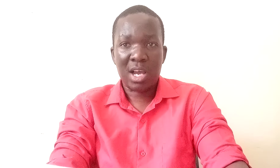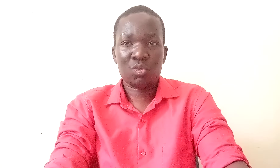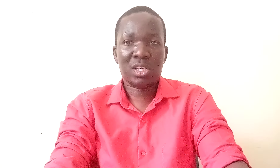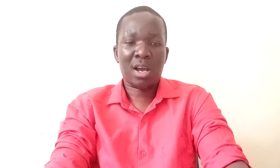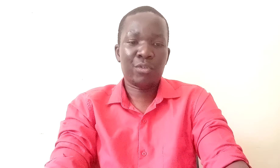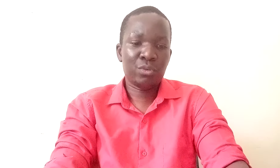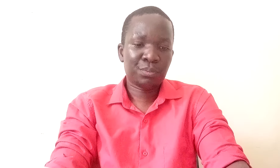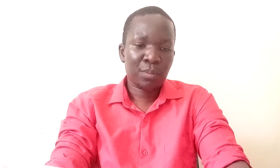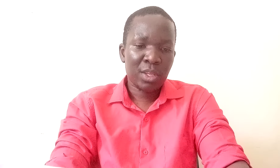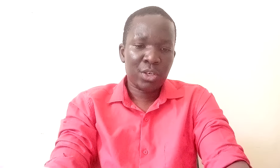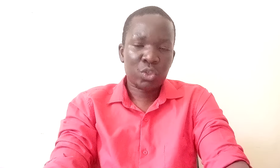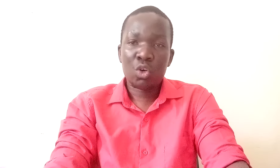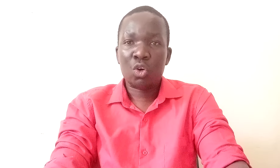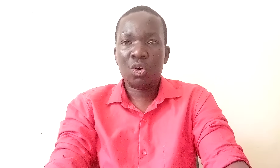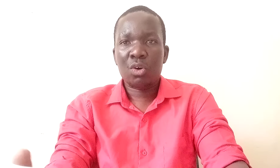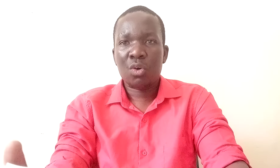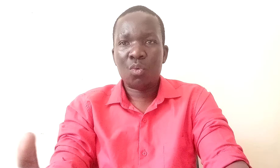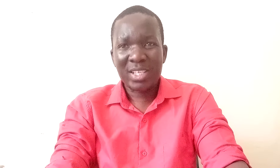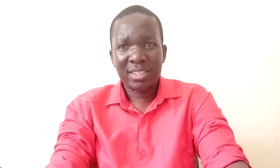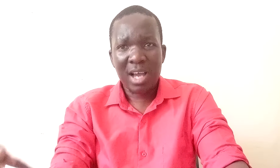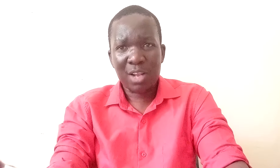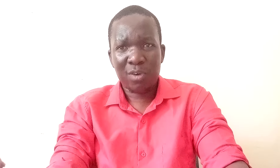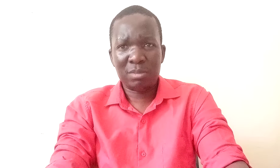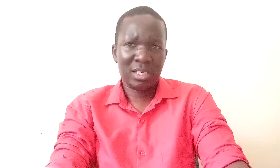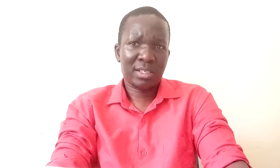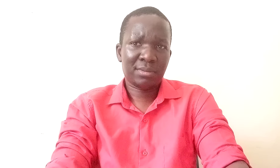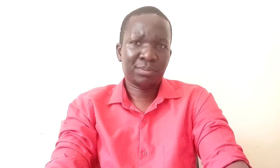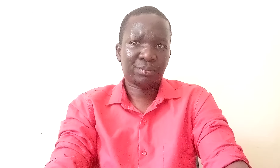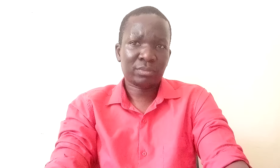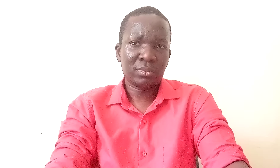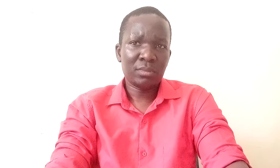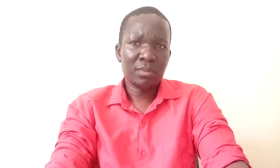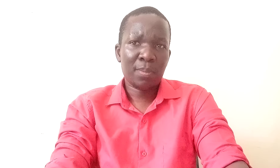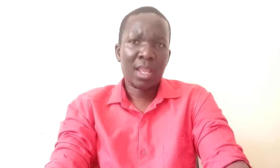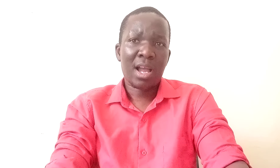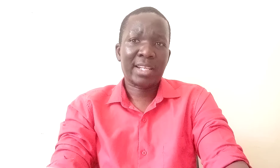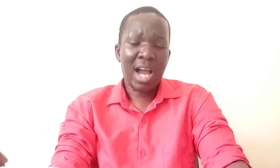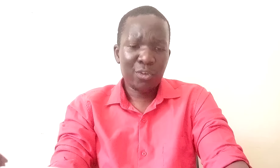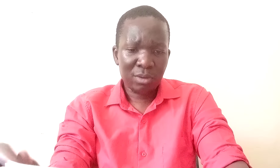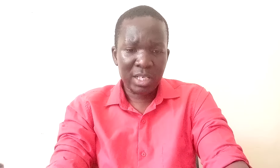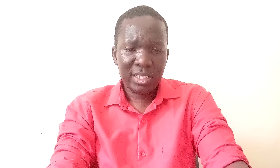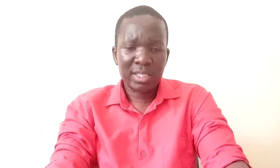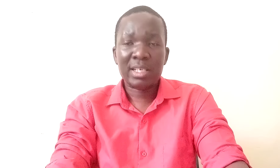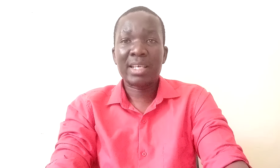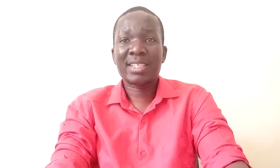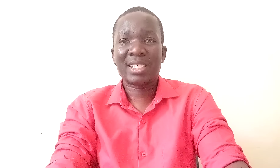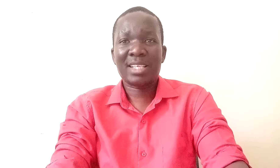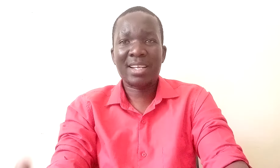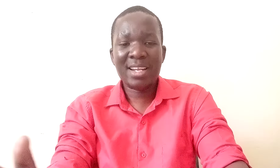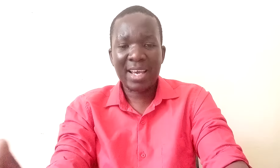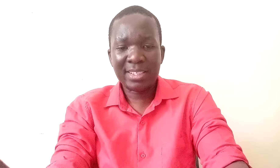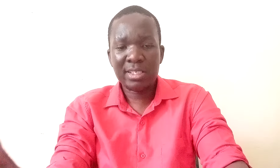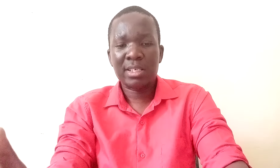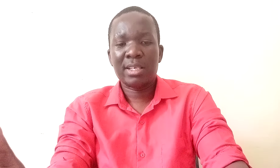what have you. So what is alphabet? An alphabet is a standardized